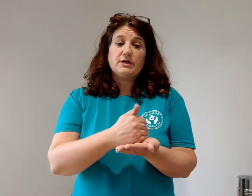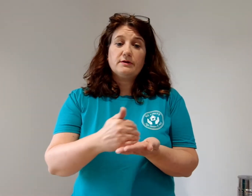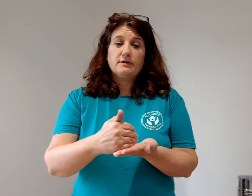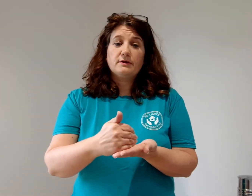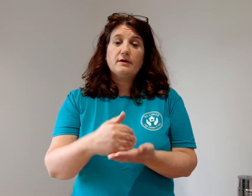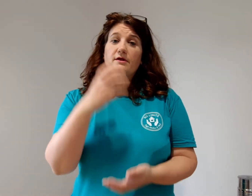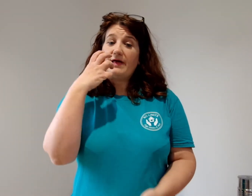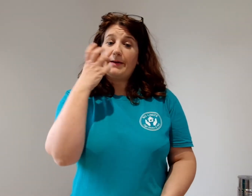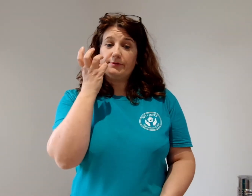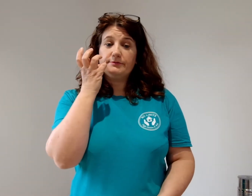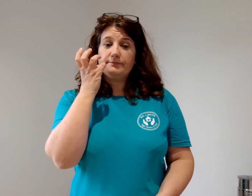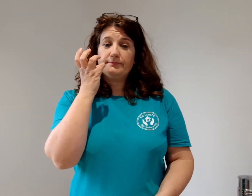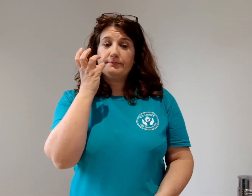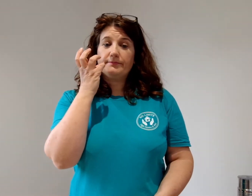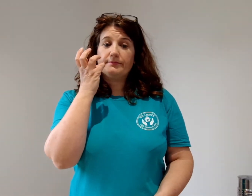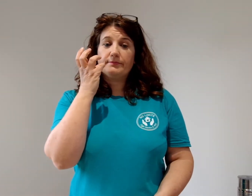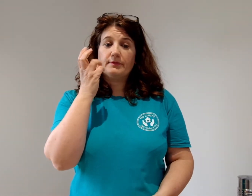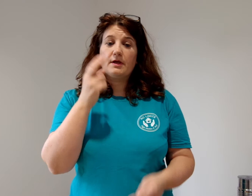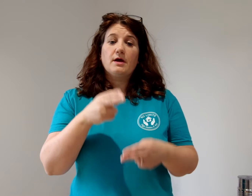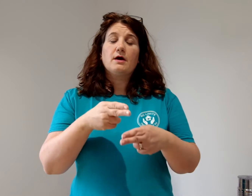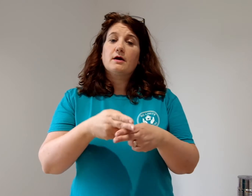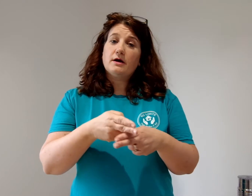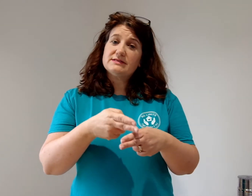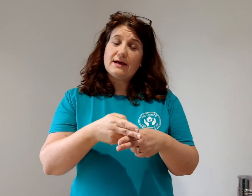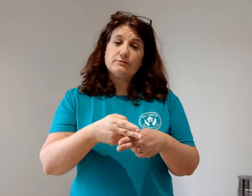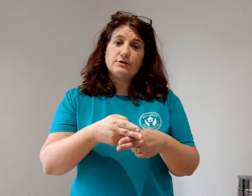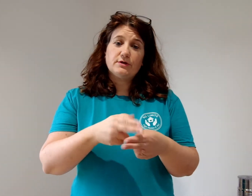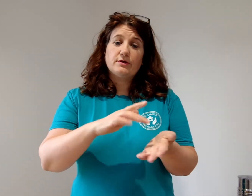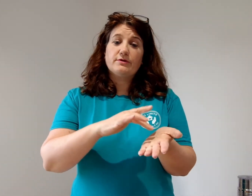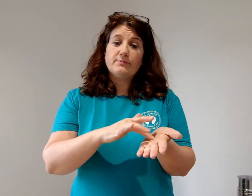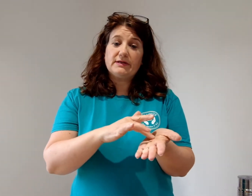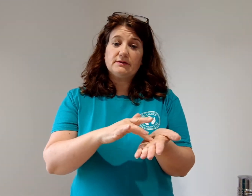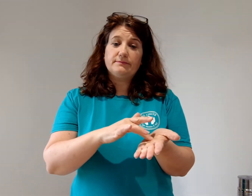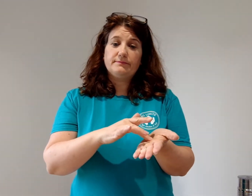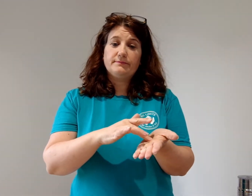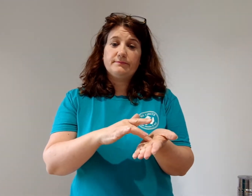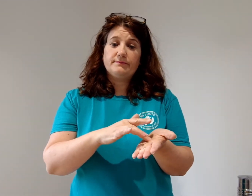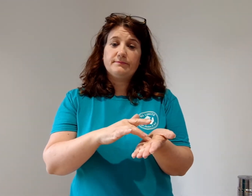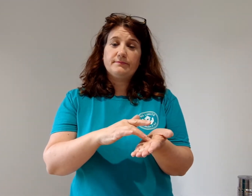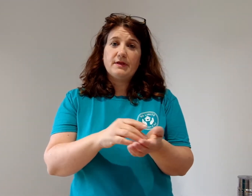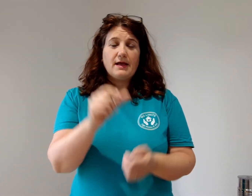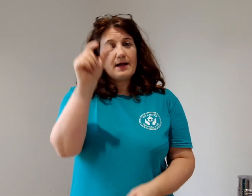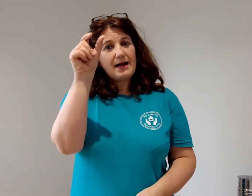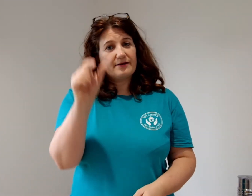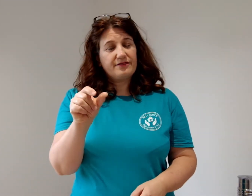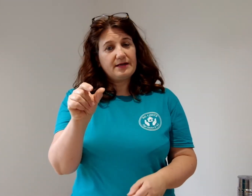Quarter the apple, cut out the middle, and